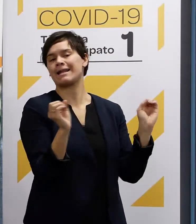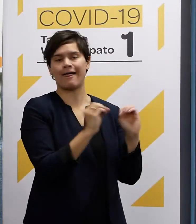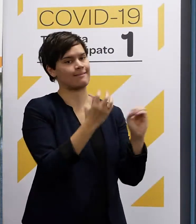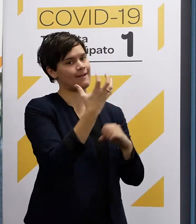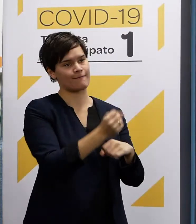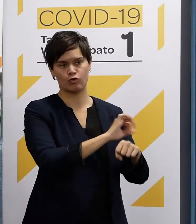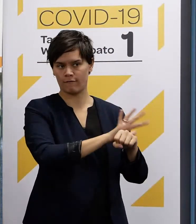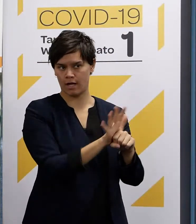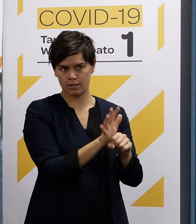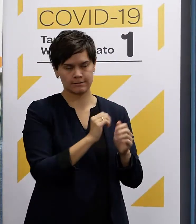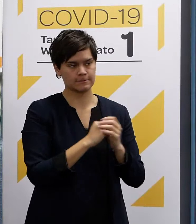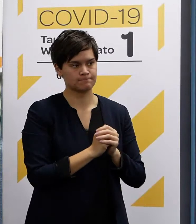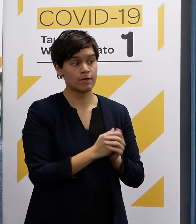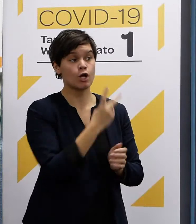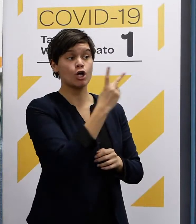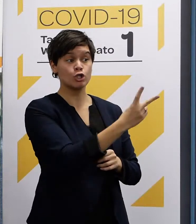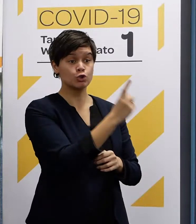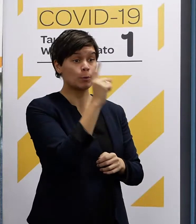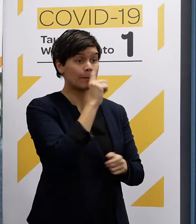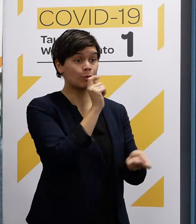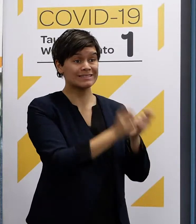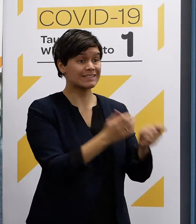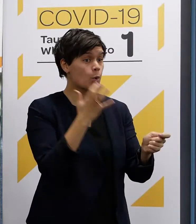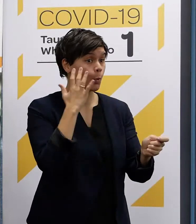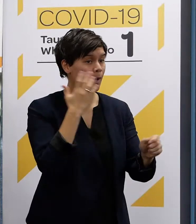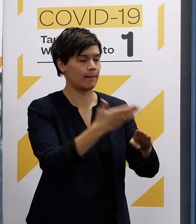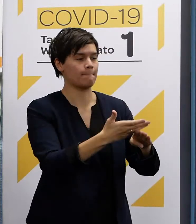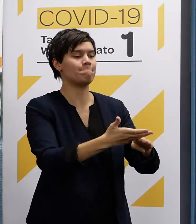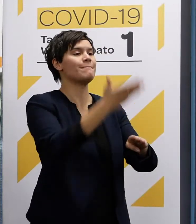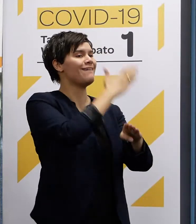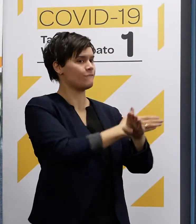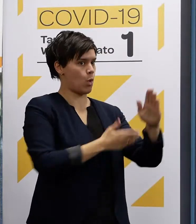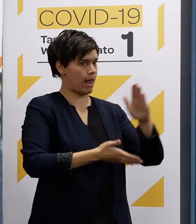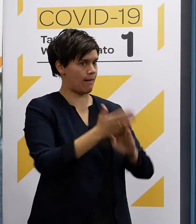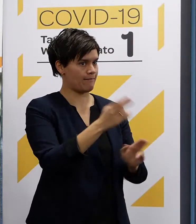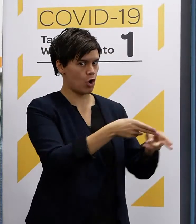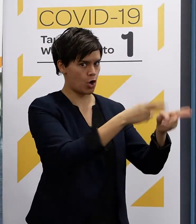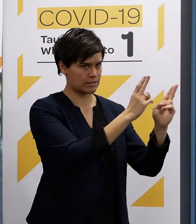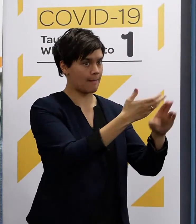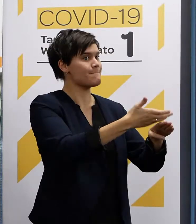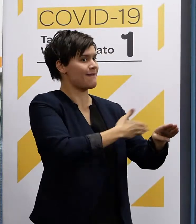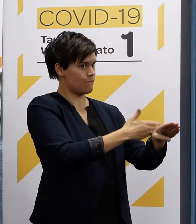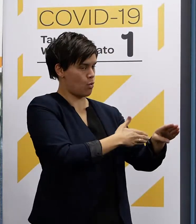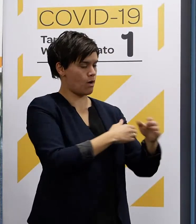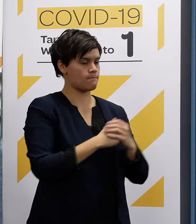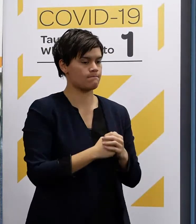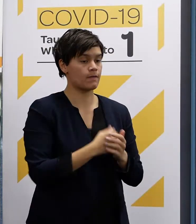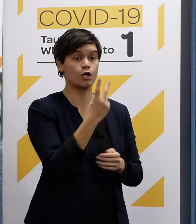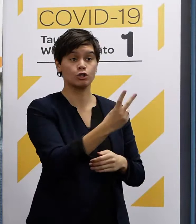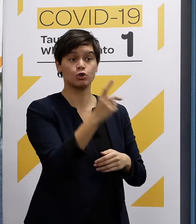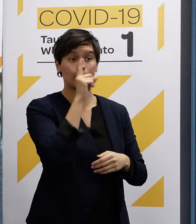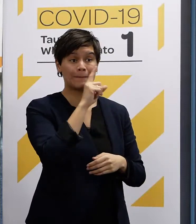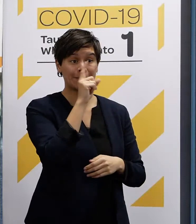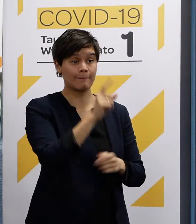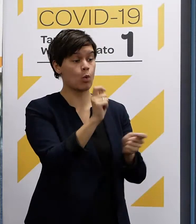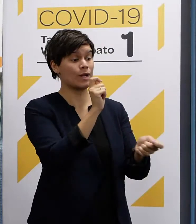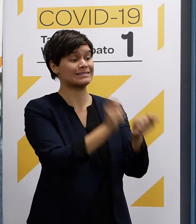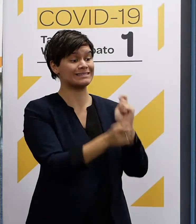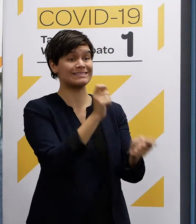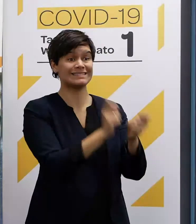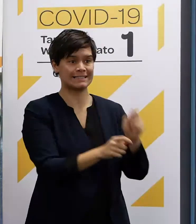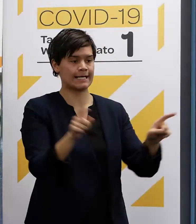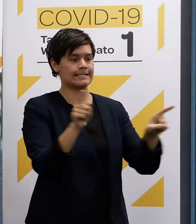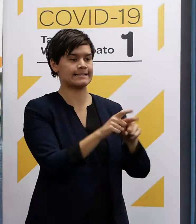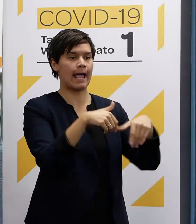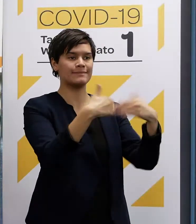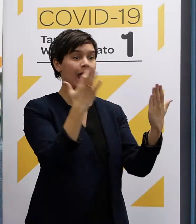of those had had a test prior to leaving managed isolation, and another 2 were tested the same day as leaving, meaning 35 were